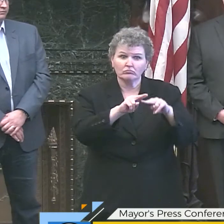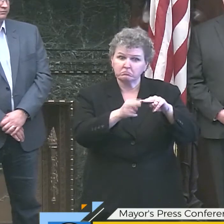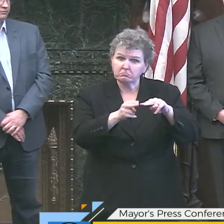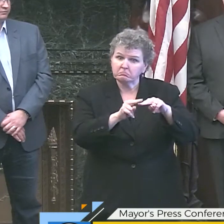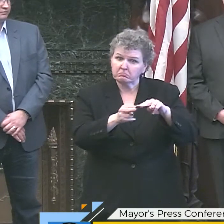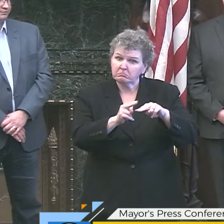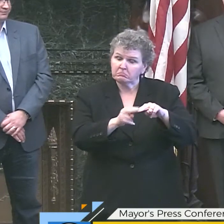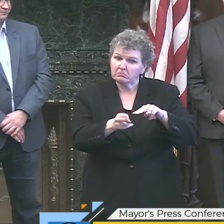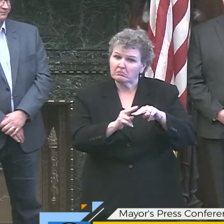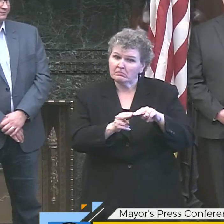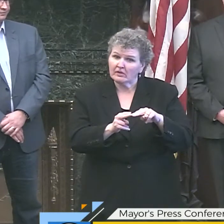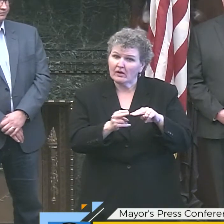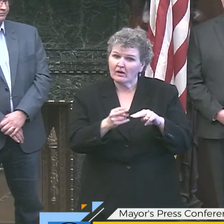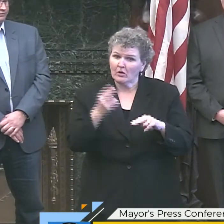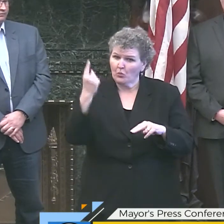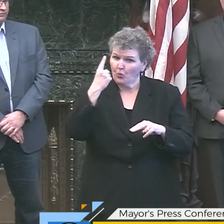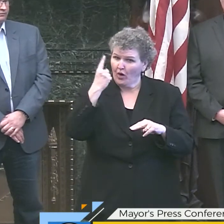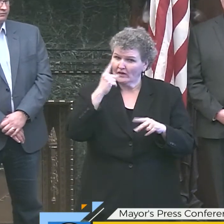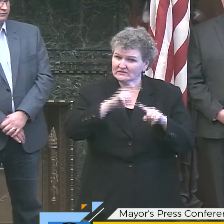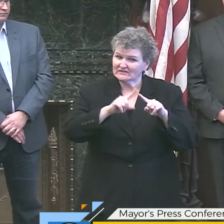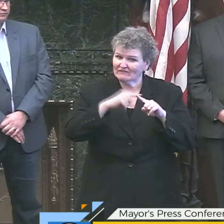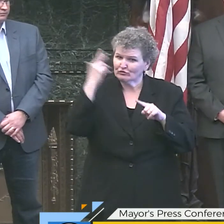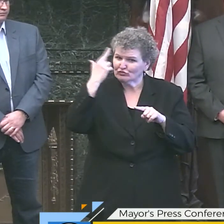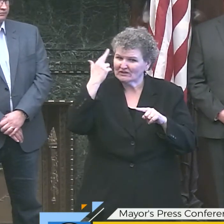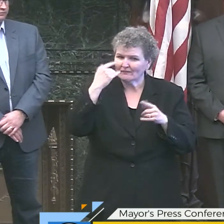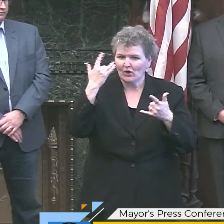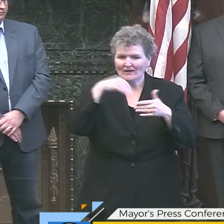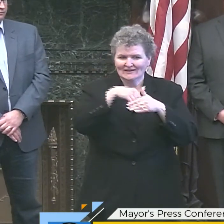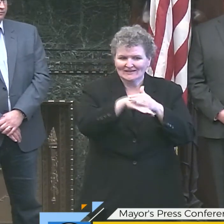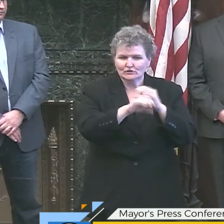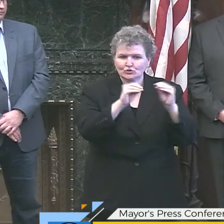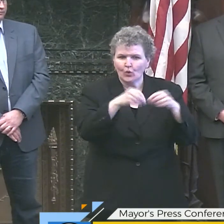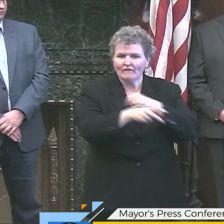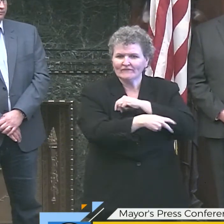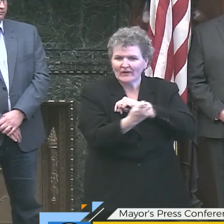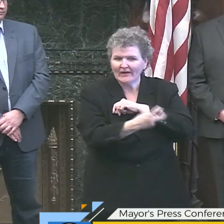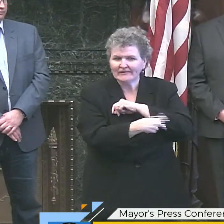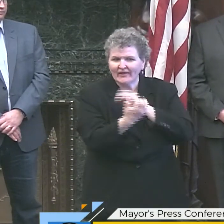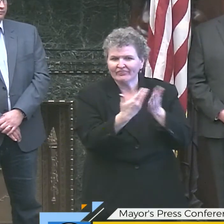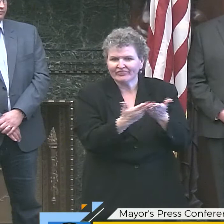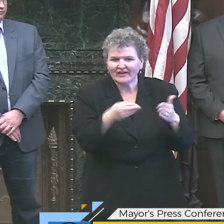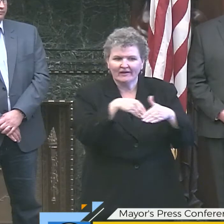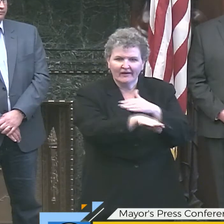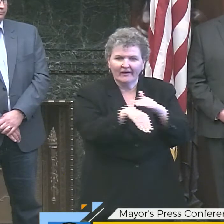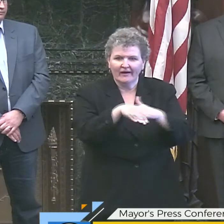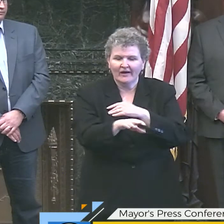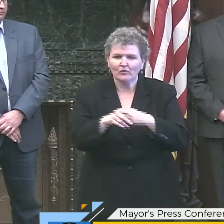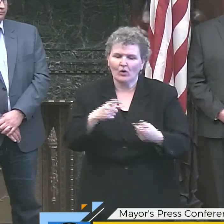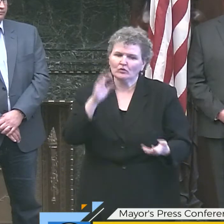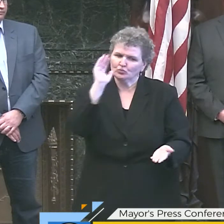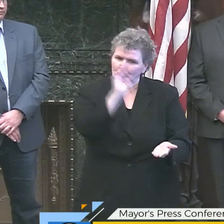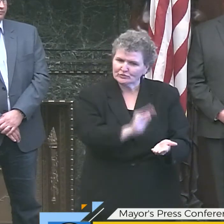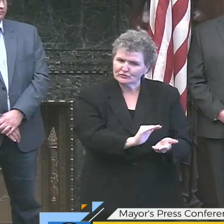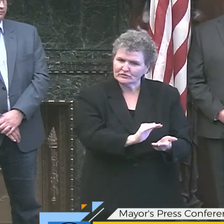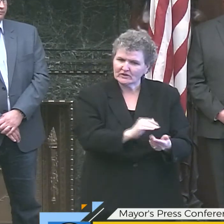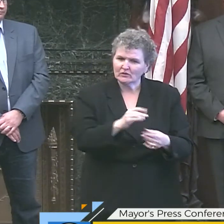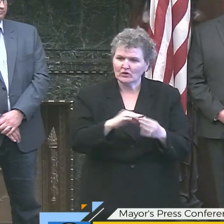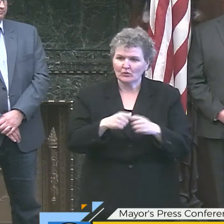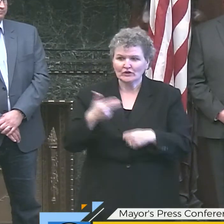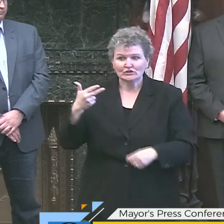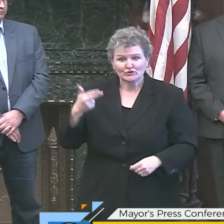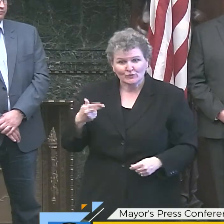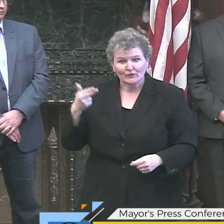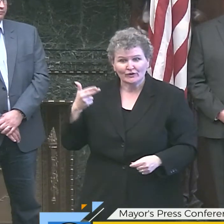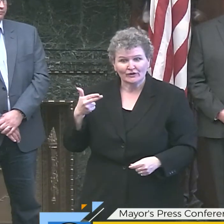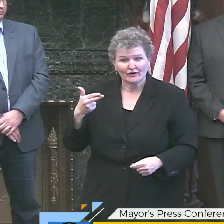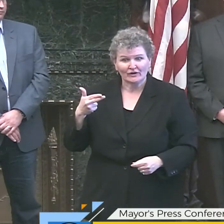burglaries and shoplifting stuff, because things haven't been open. But, there was a shooting last night, and you said that there's been more